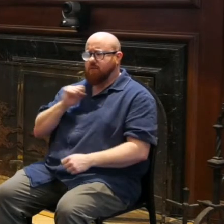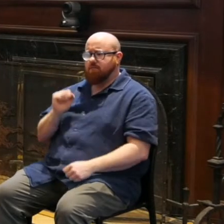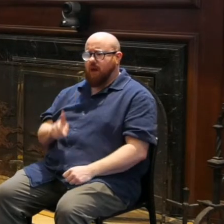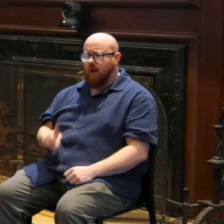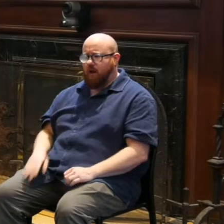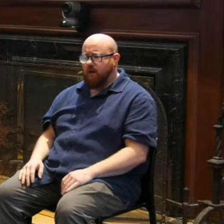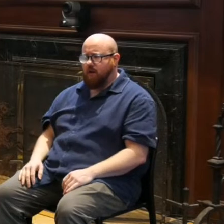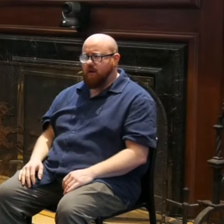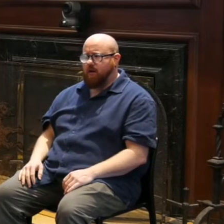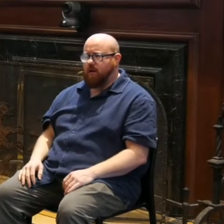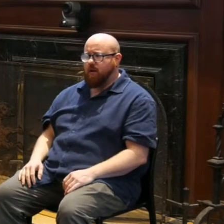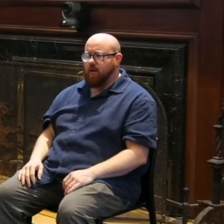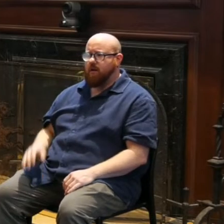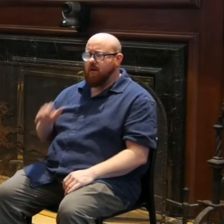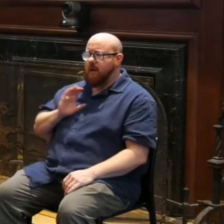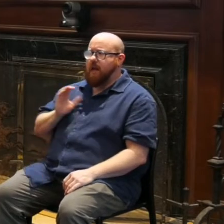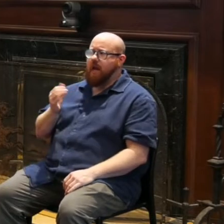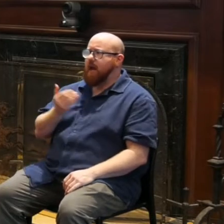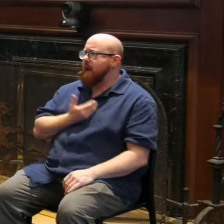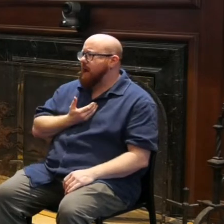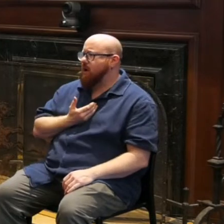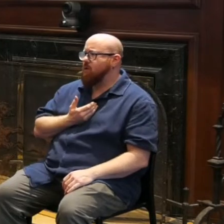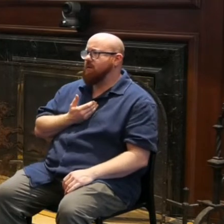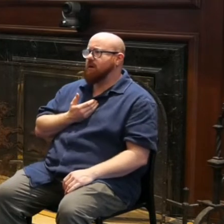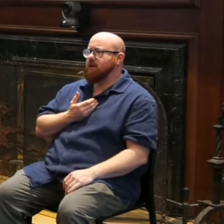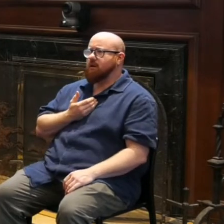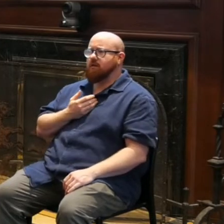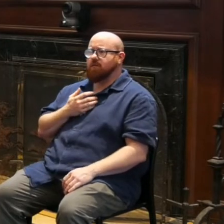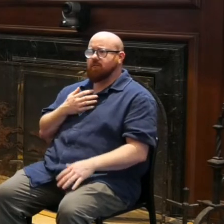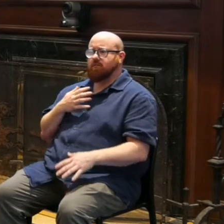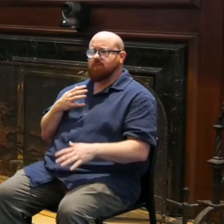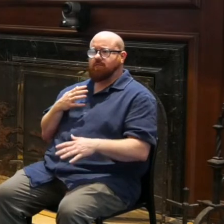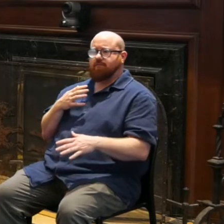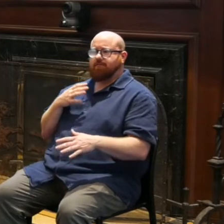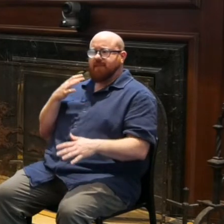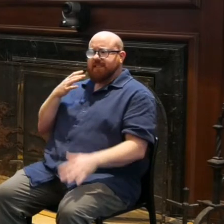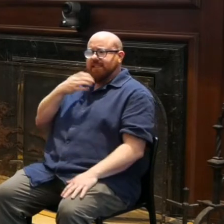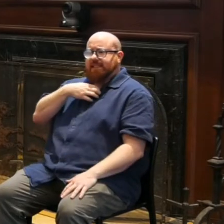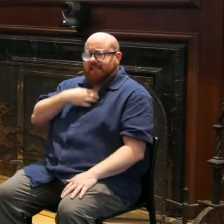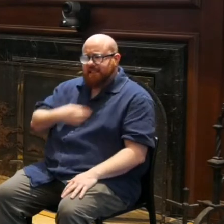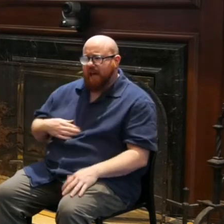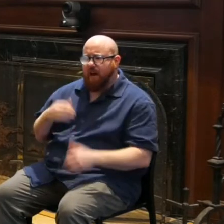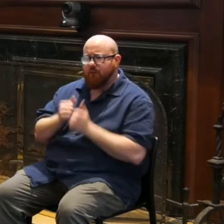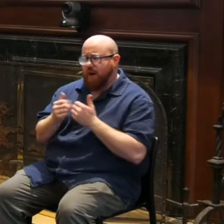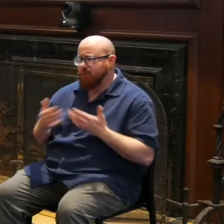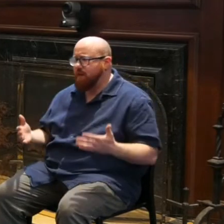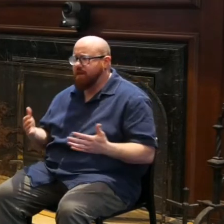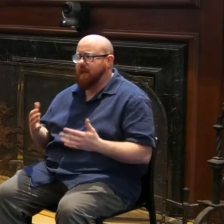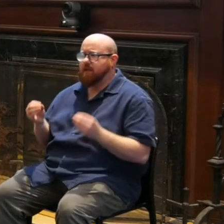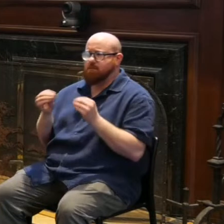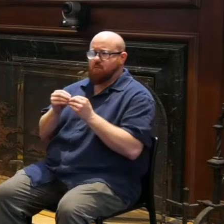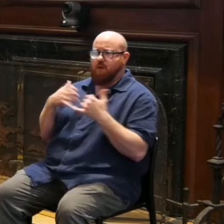for created things is more than matched, never passes unrequited?